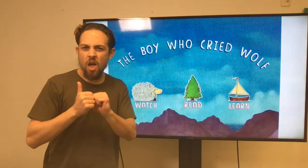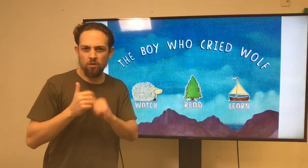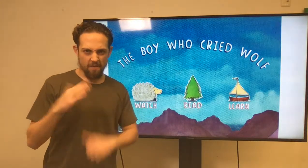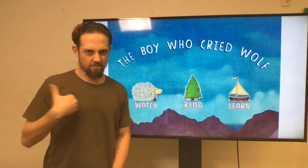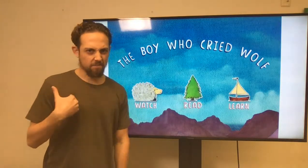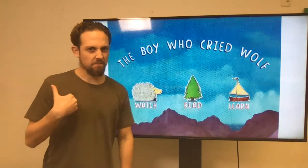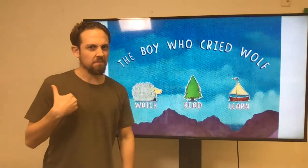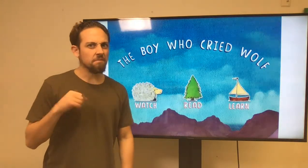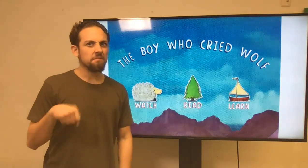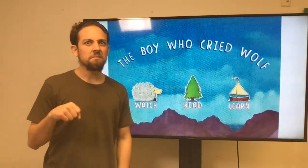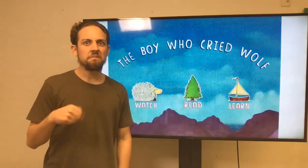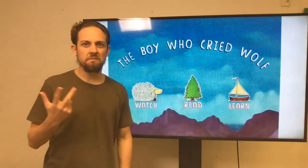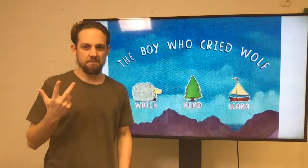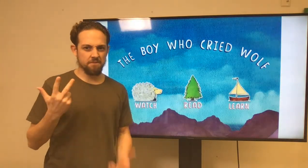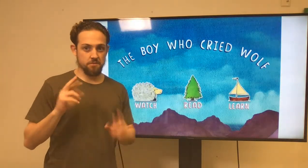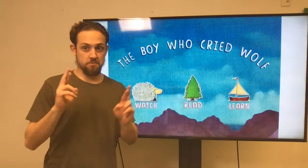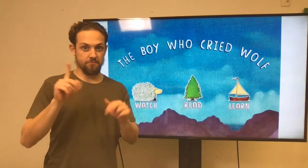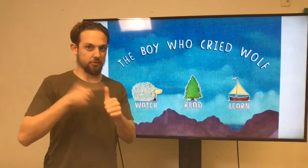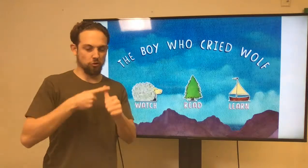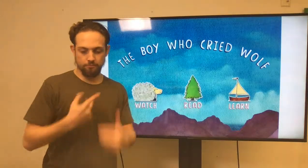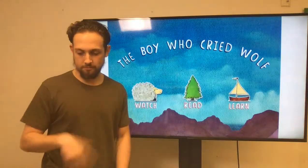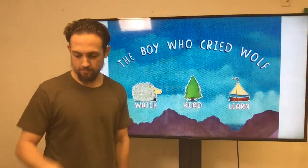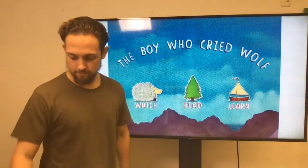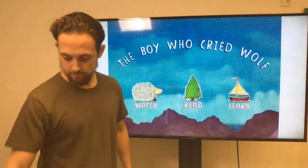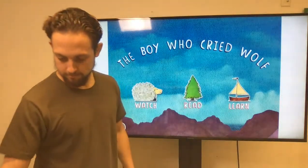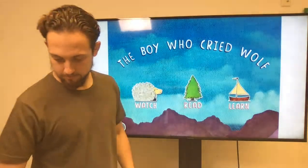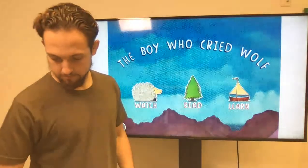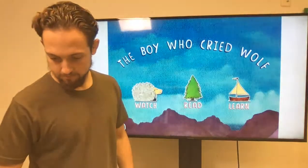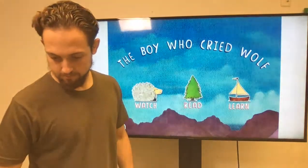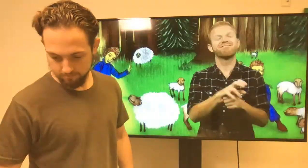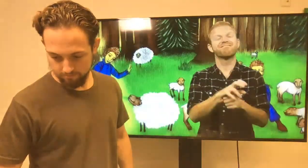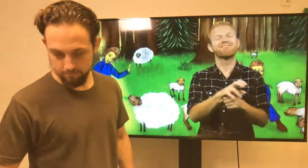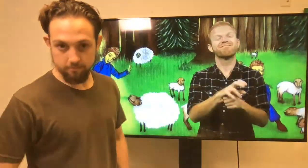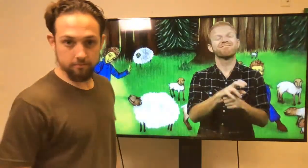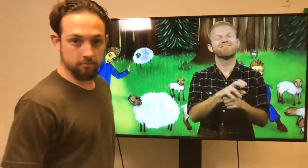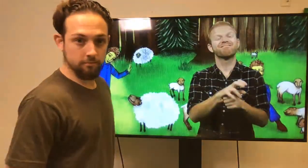There's several signs within the story that help us to identify time.